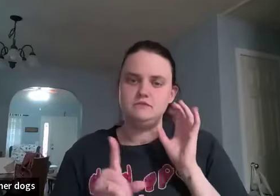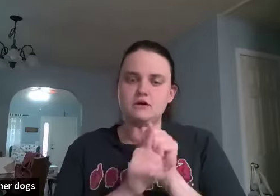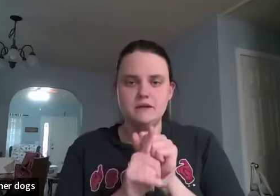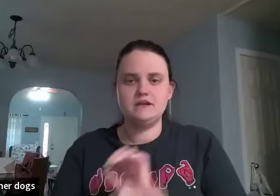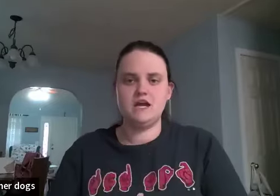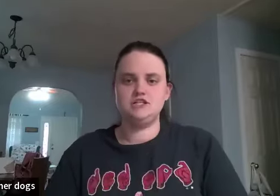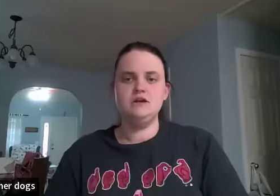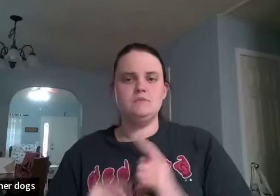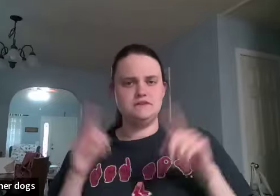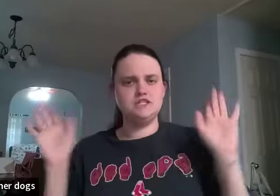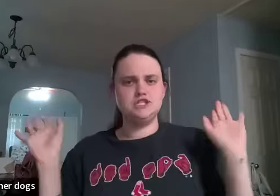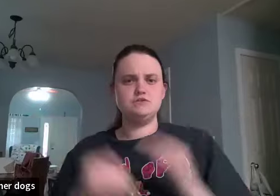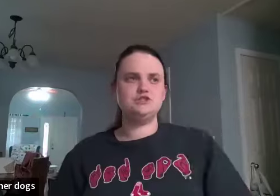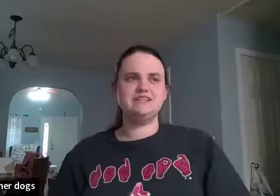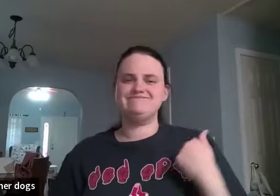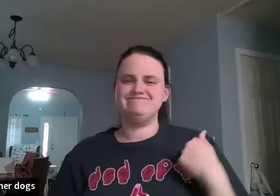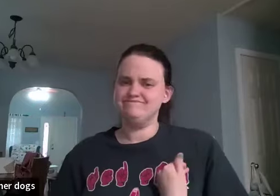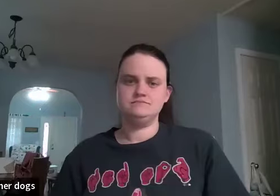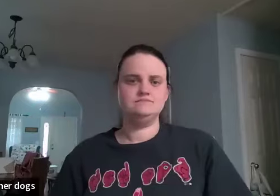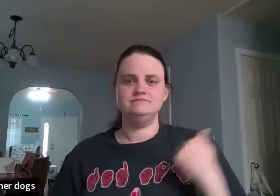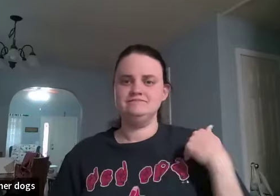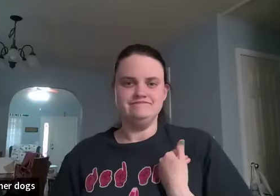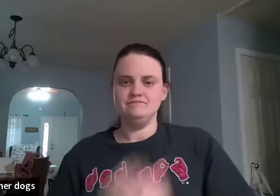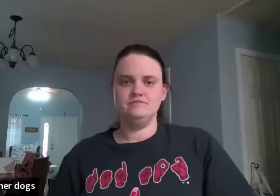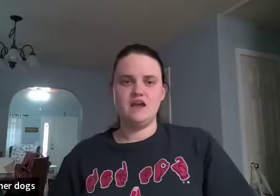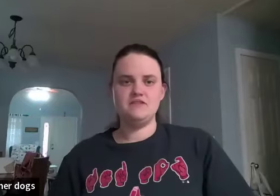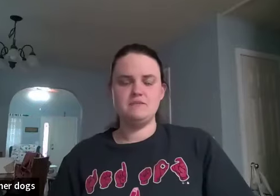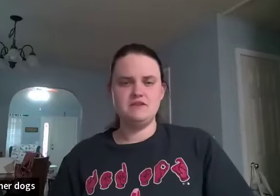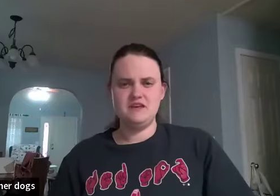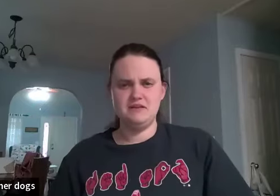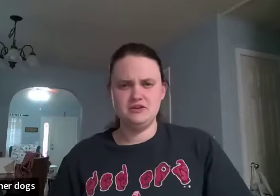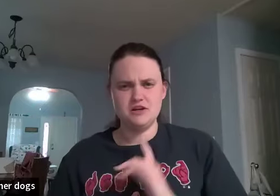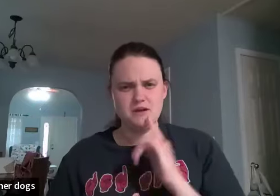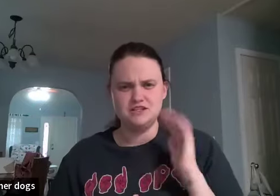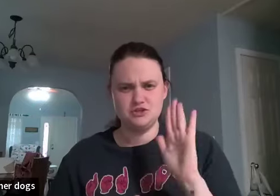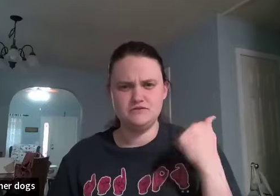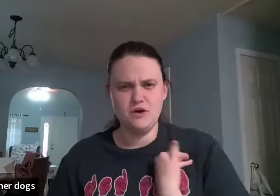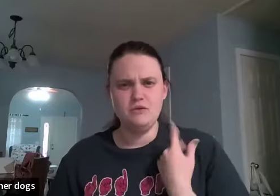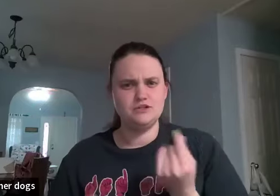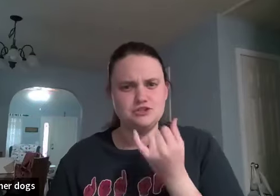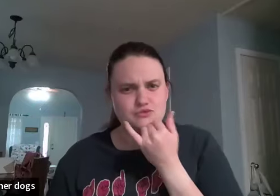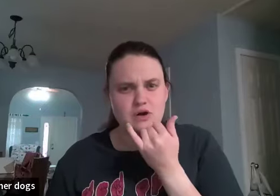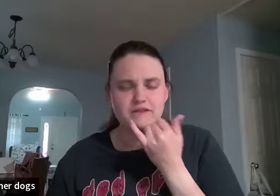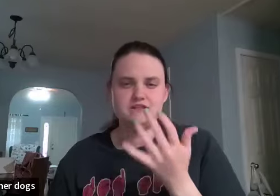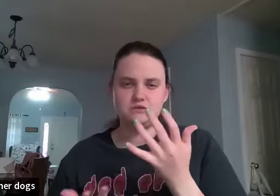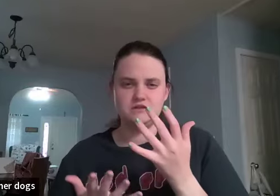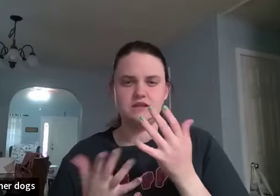They're gonna be able to catch it. But if it's a general, just like that, they may think, are you talking about it's your fault? Like, what'd you do wrong? That sort of thing.